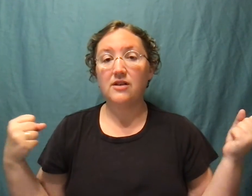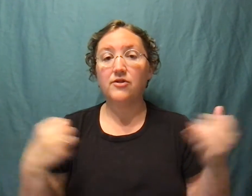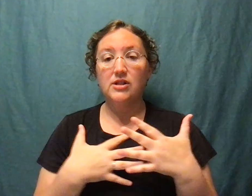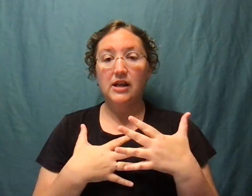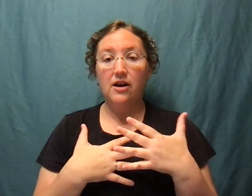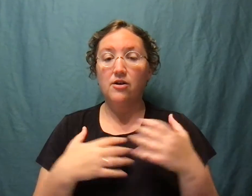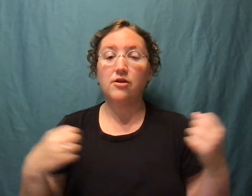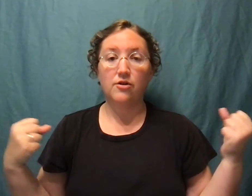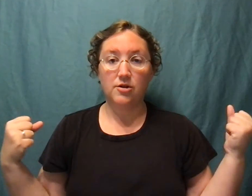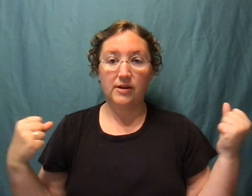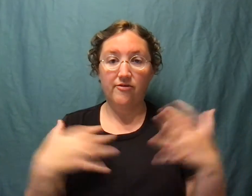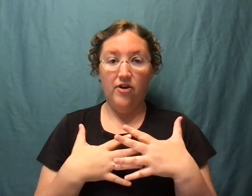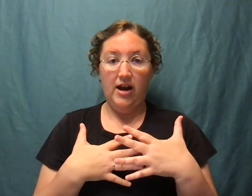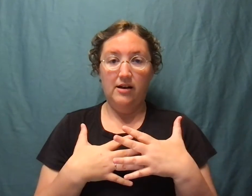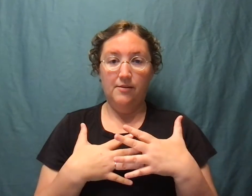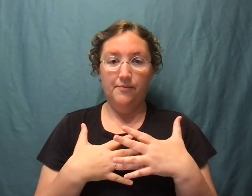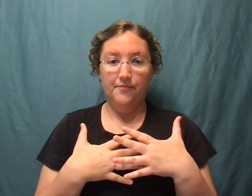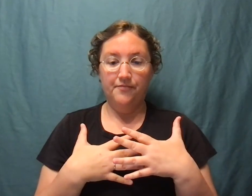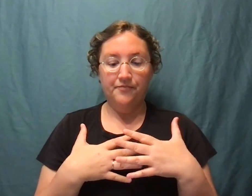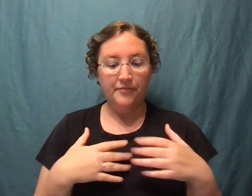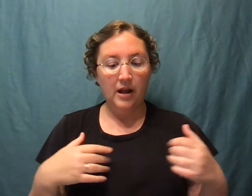for scared or to be afraid.